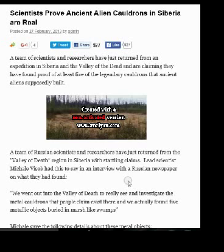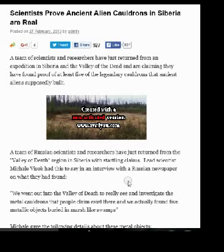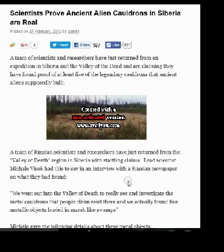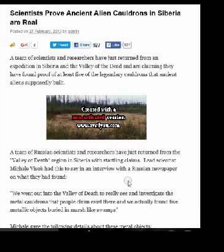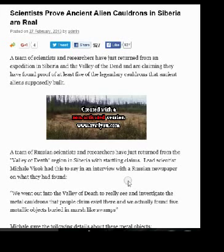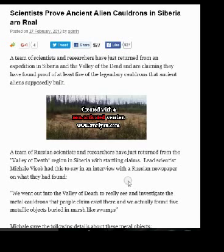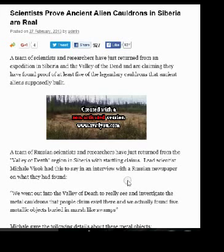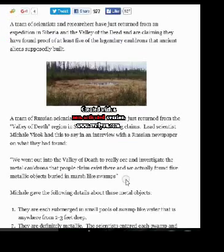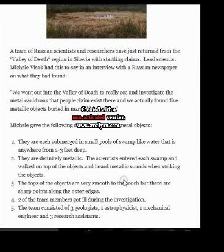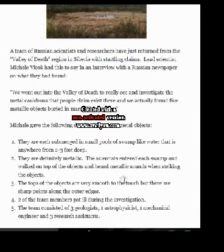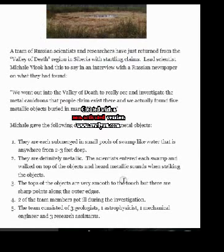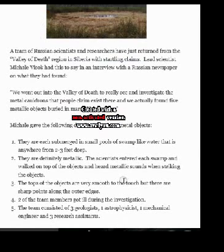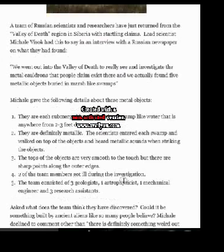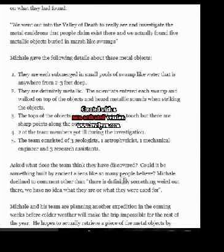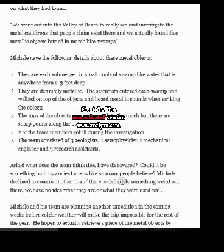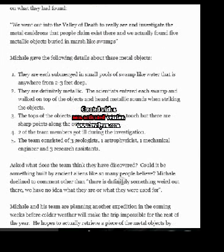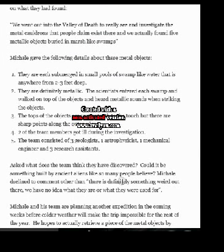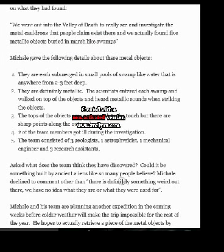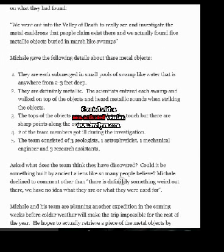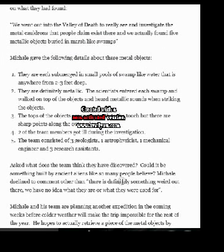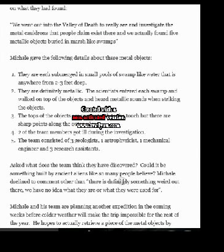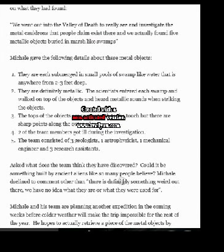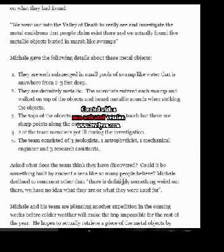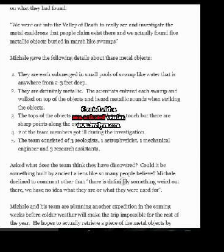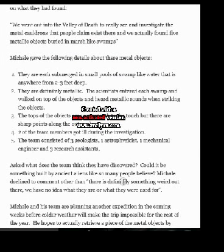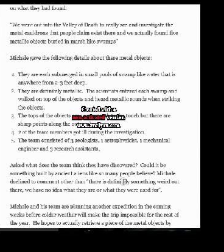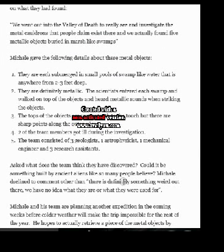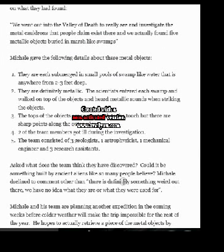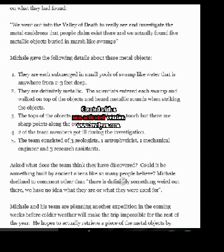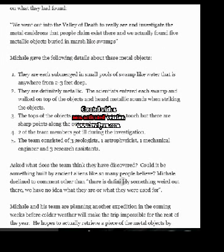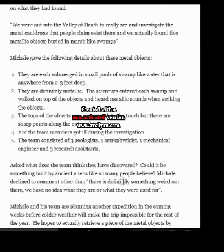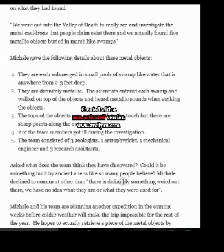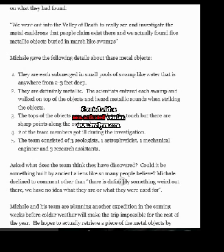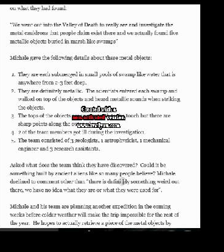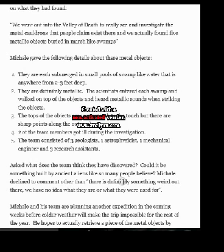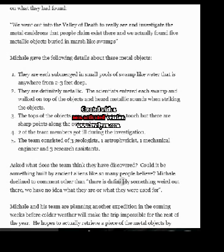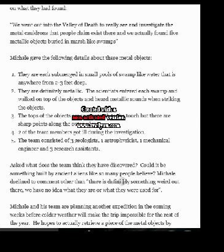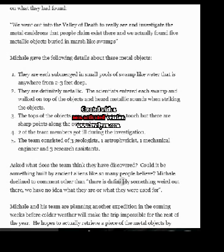good quality work on the bottom is from the time of the so-called gods.